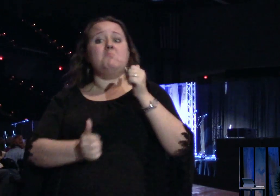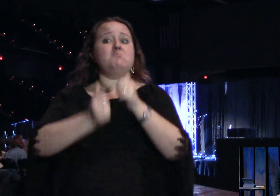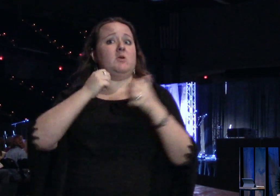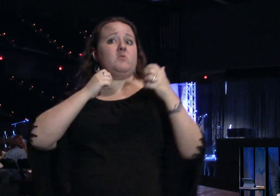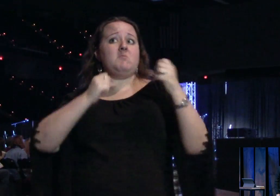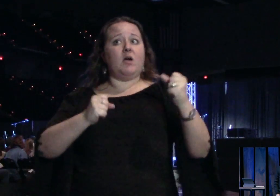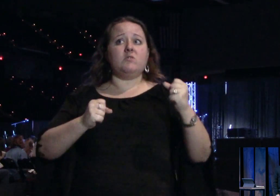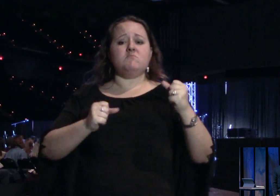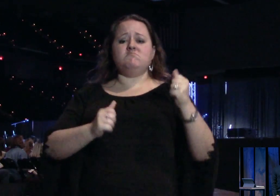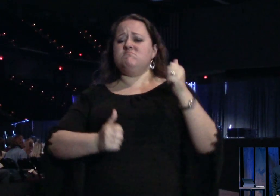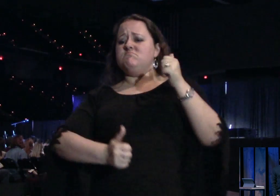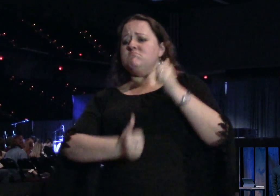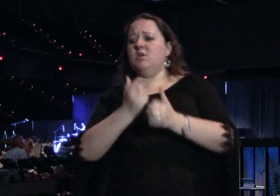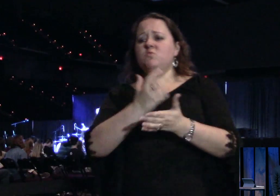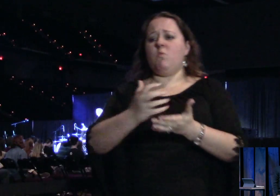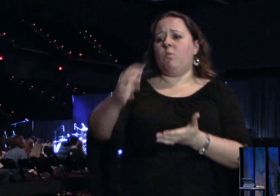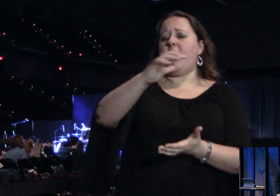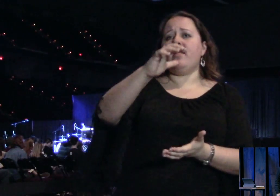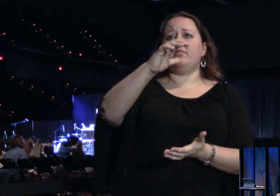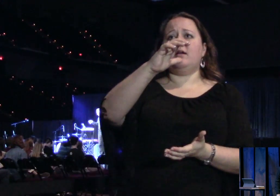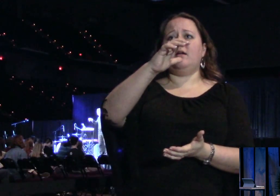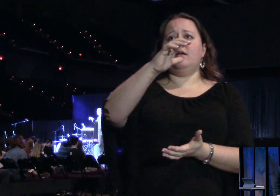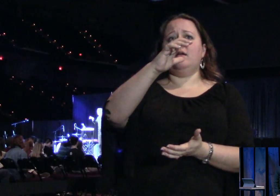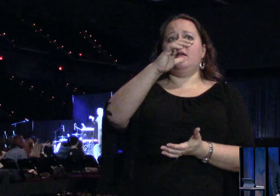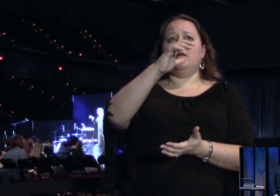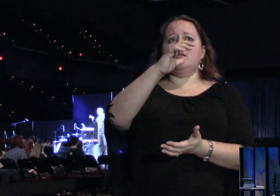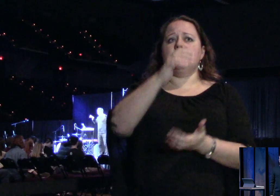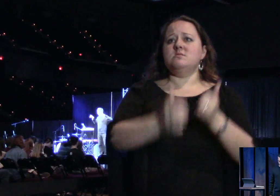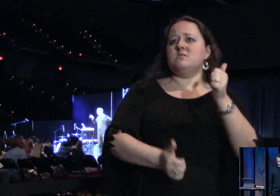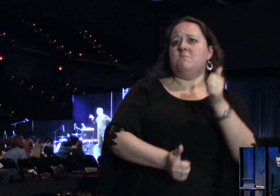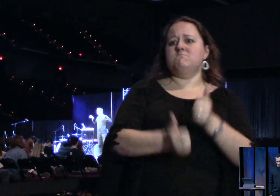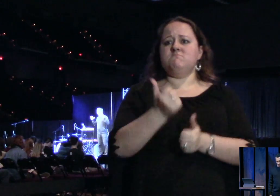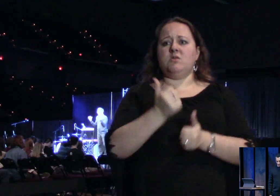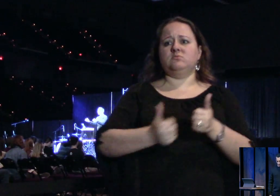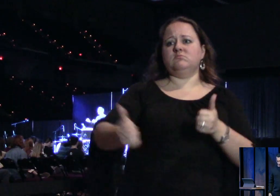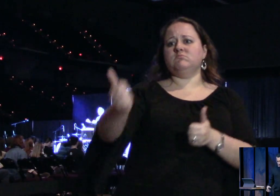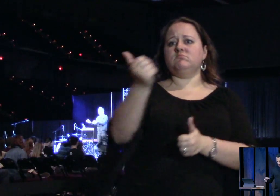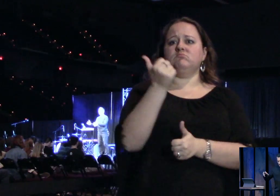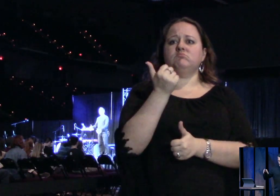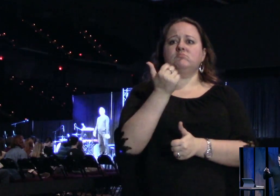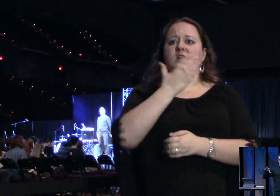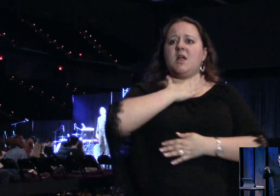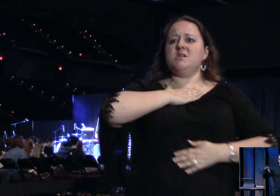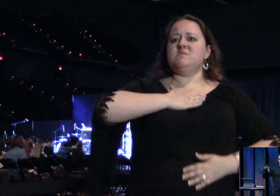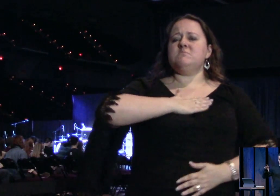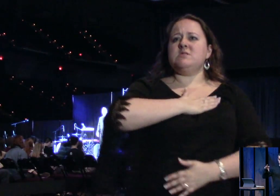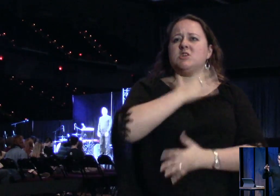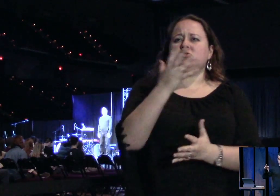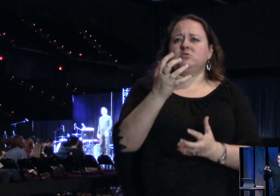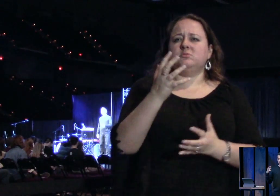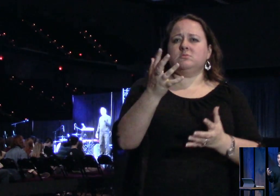According to the most powerful, the most wealthy, the most